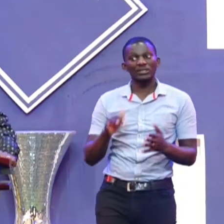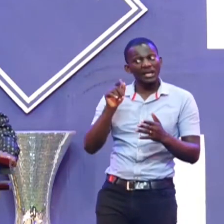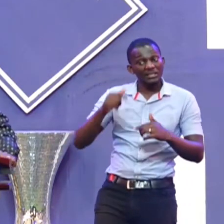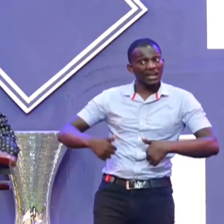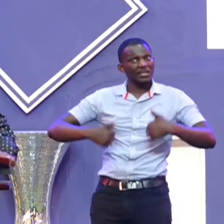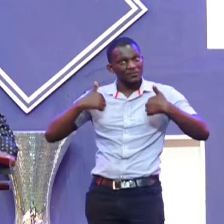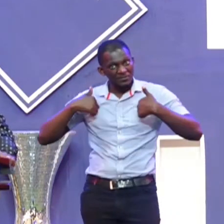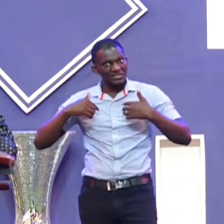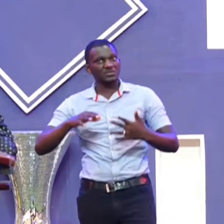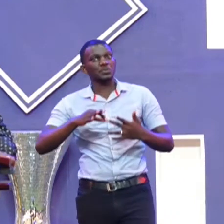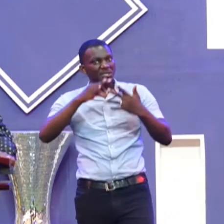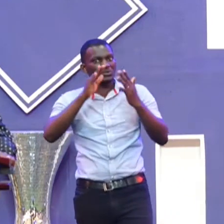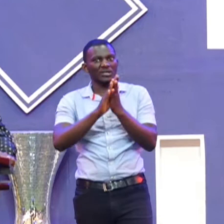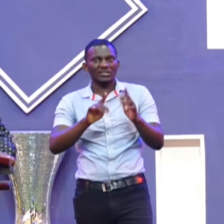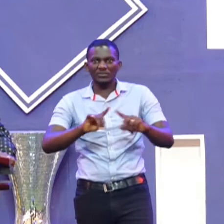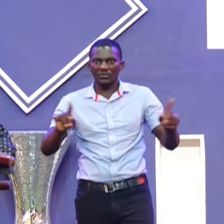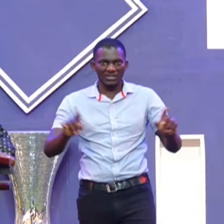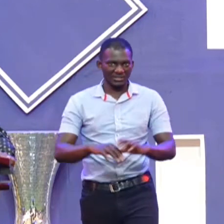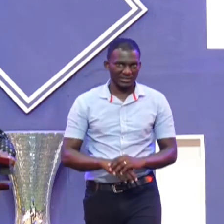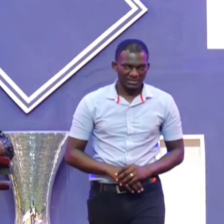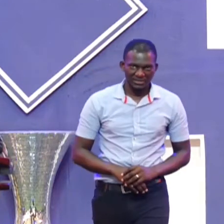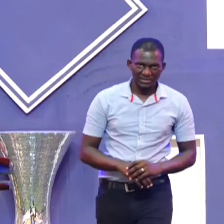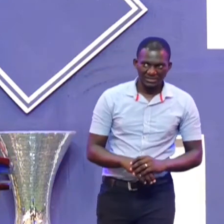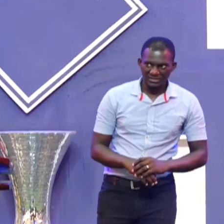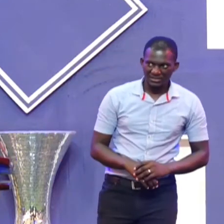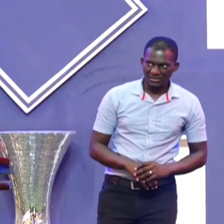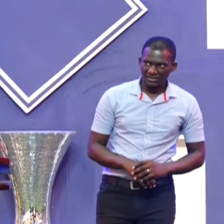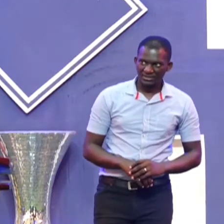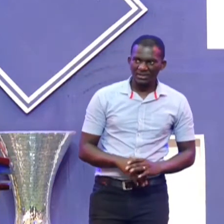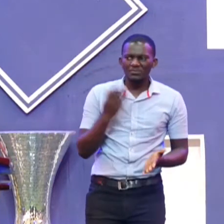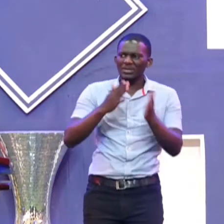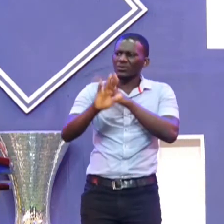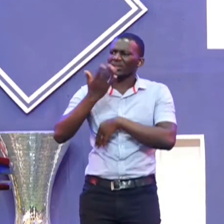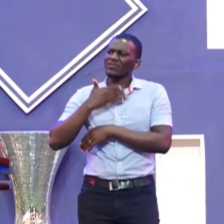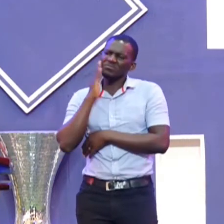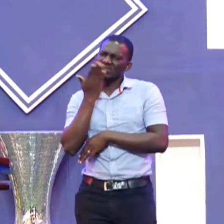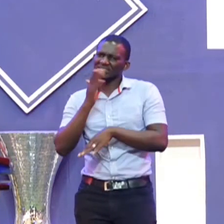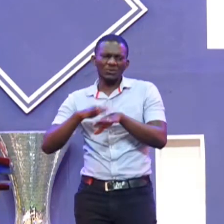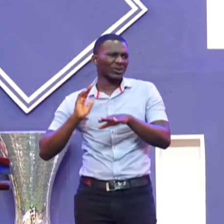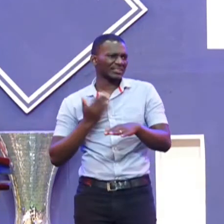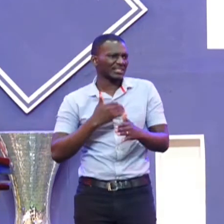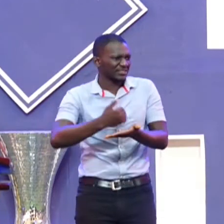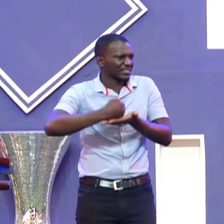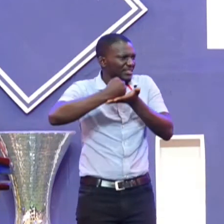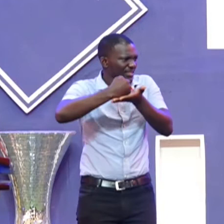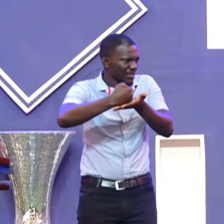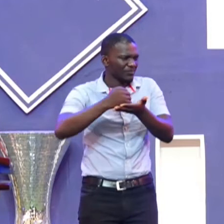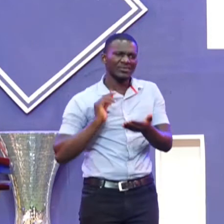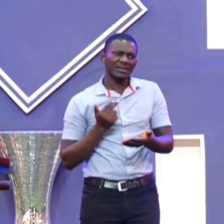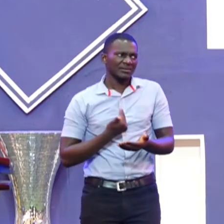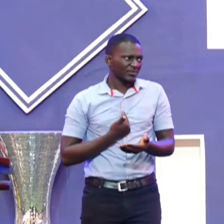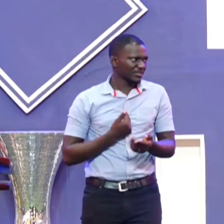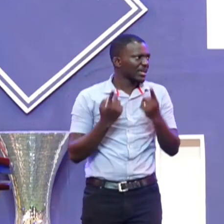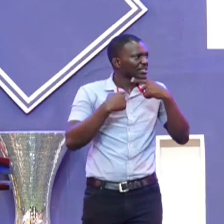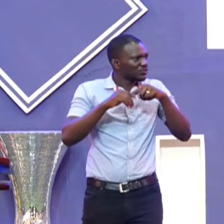so then that way your life will be a different life mukama atusasira tuyambe may the Lord have mercy upon us and help us ngadala